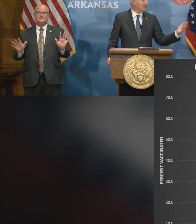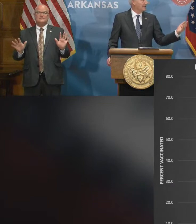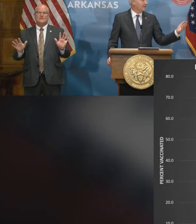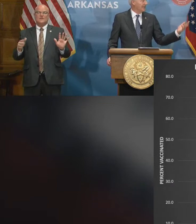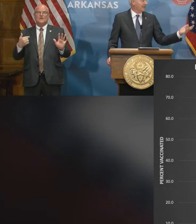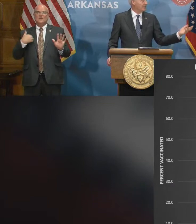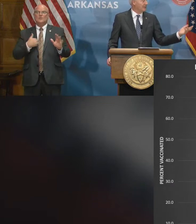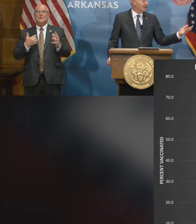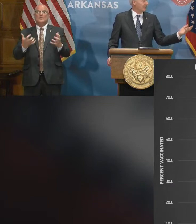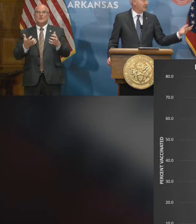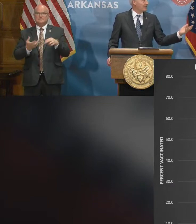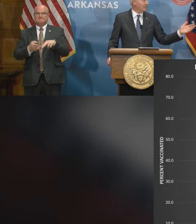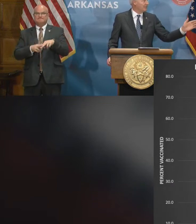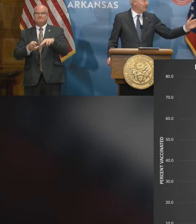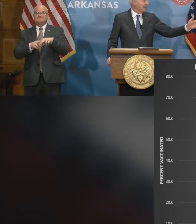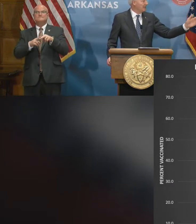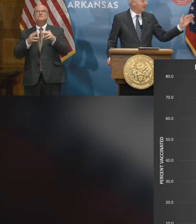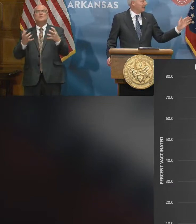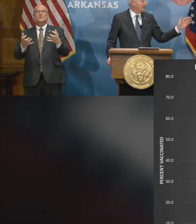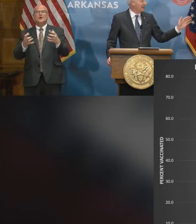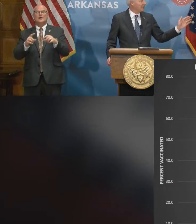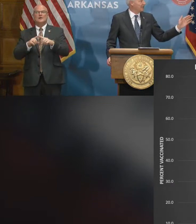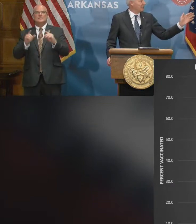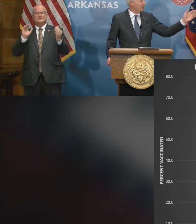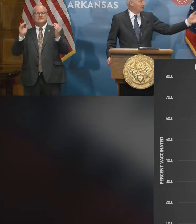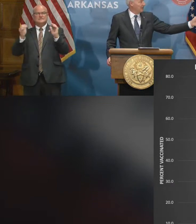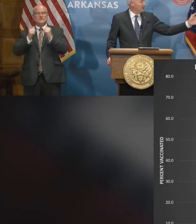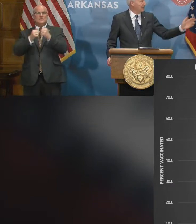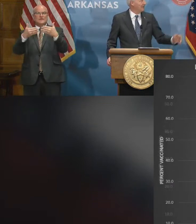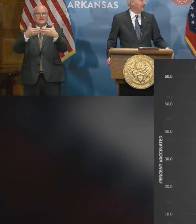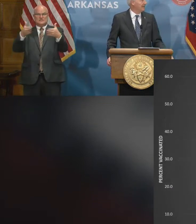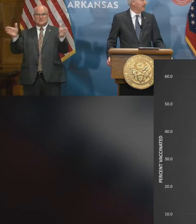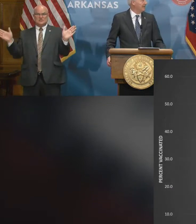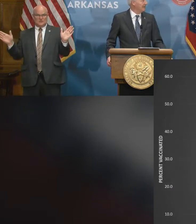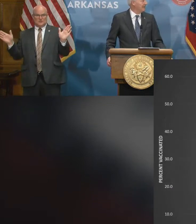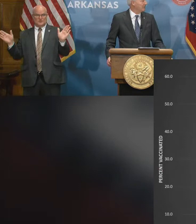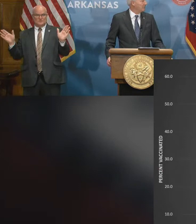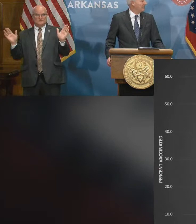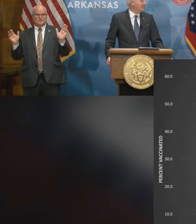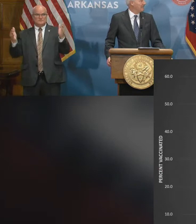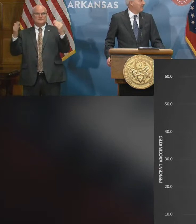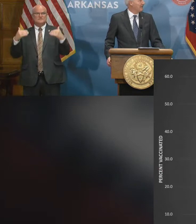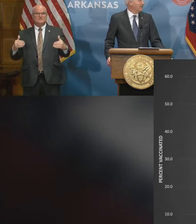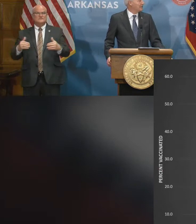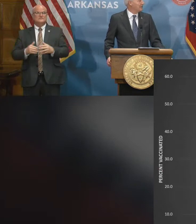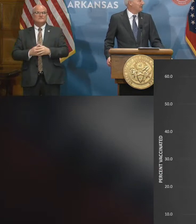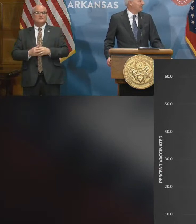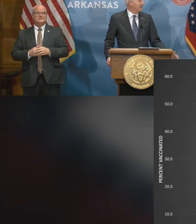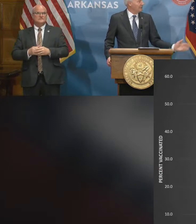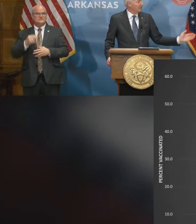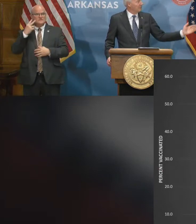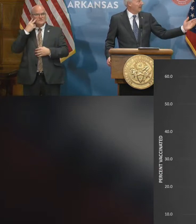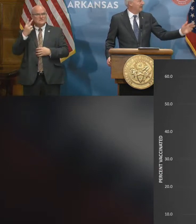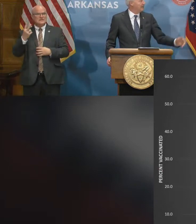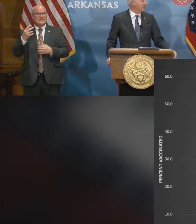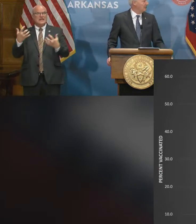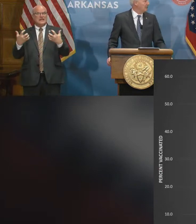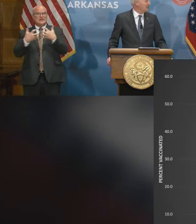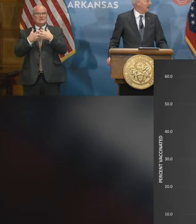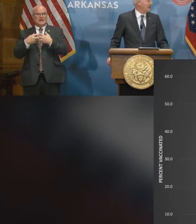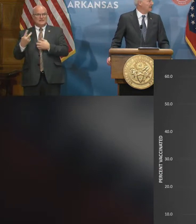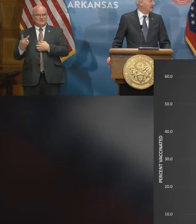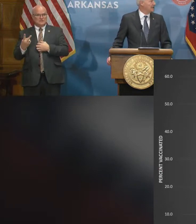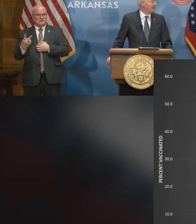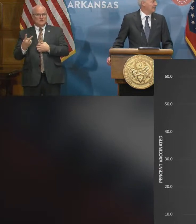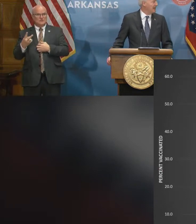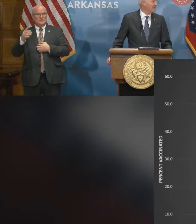we want that to increase, but you contrast that to the general public. The next one, you see, if you combine these two,